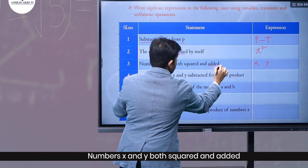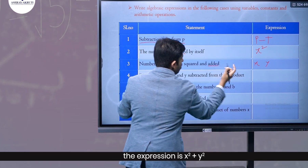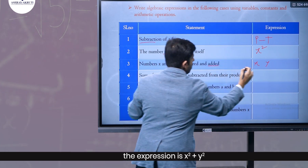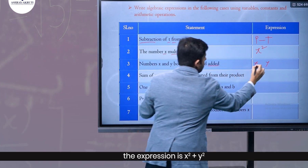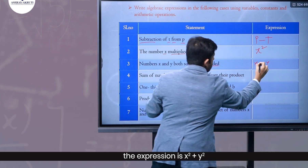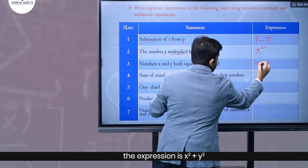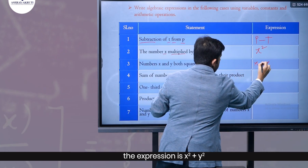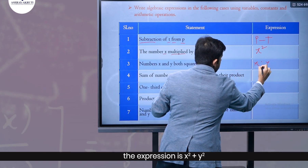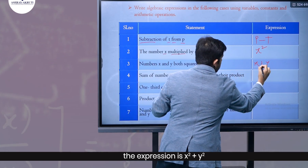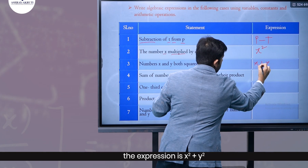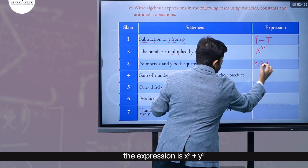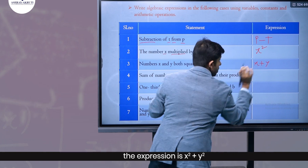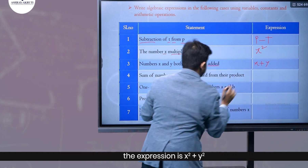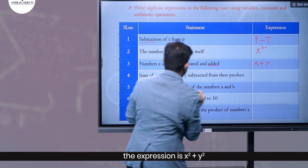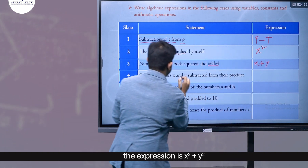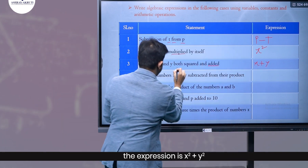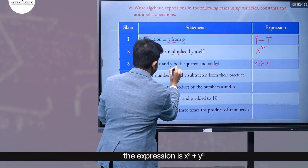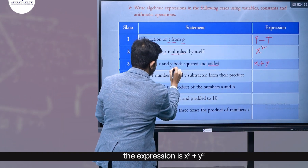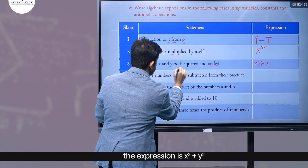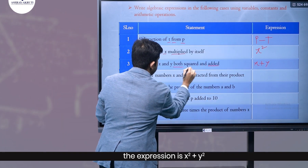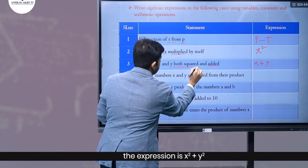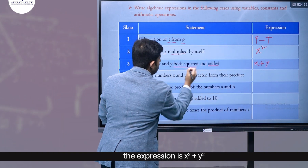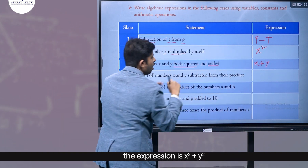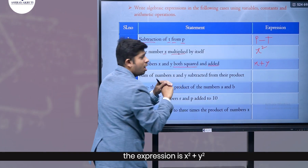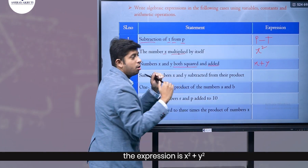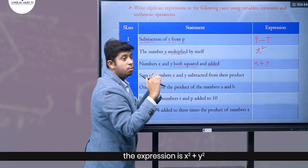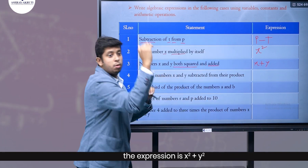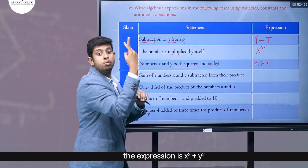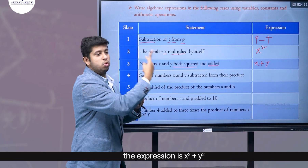The expression is x square plus y square.